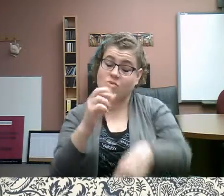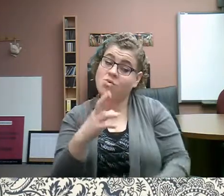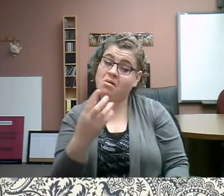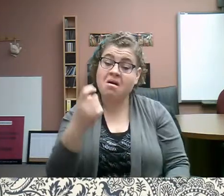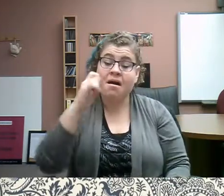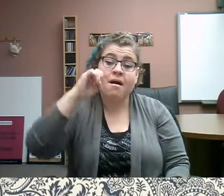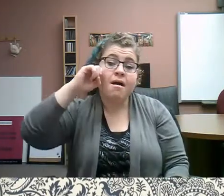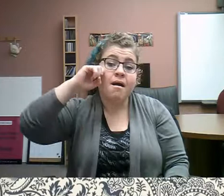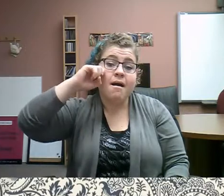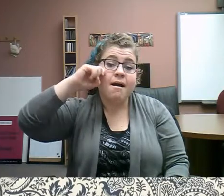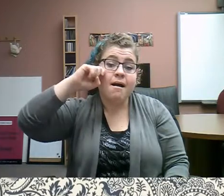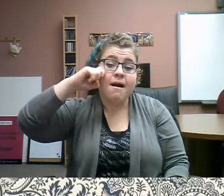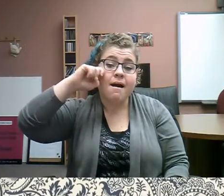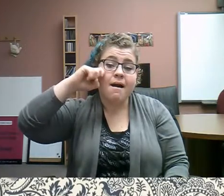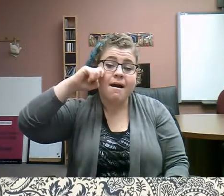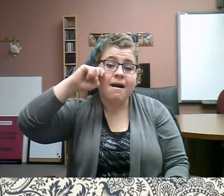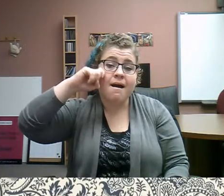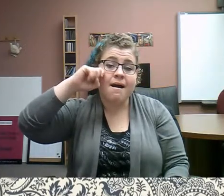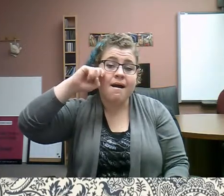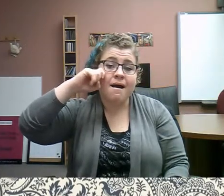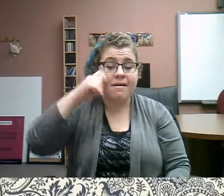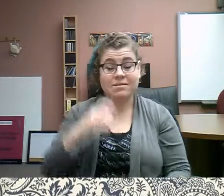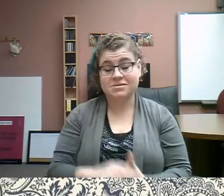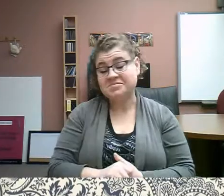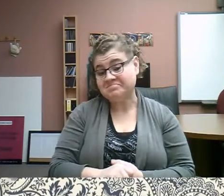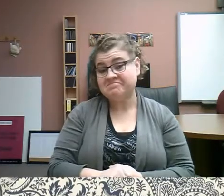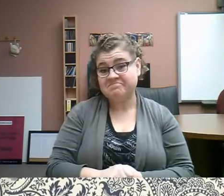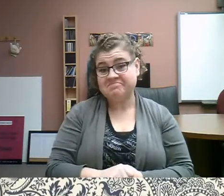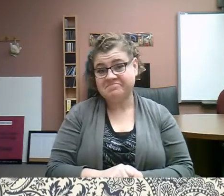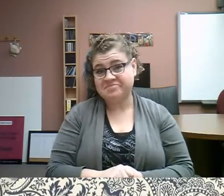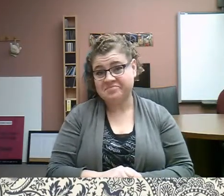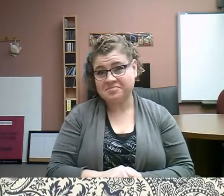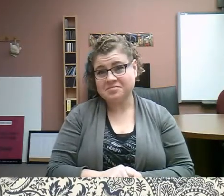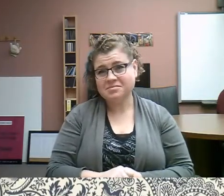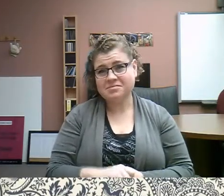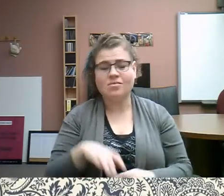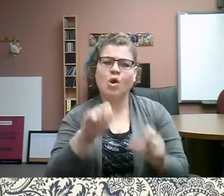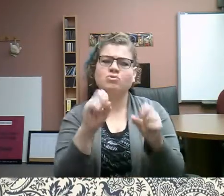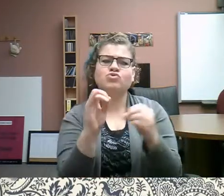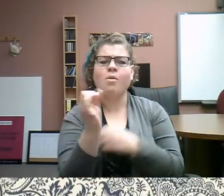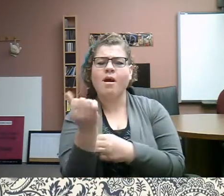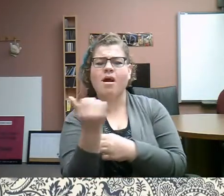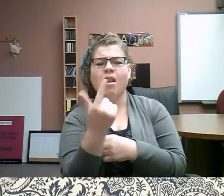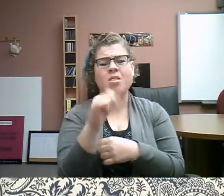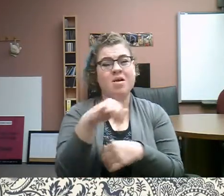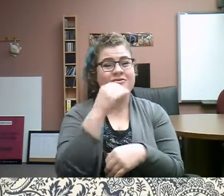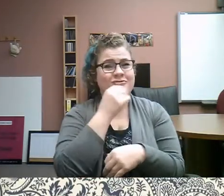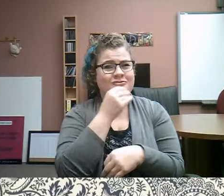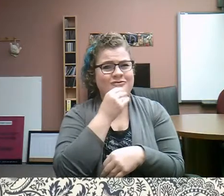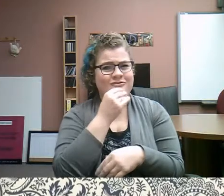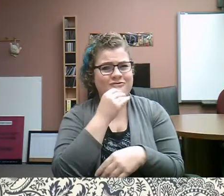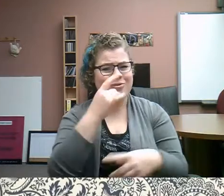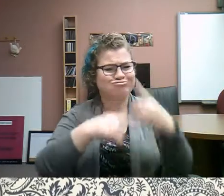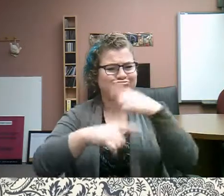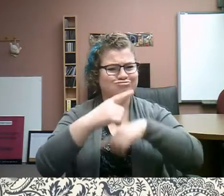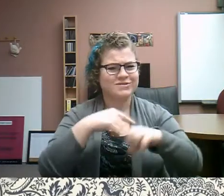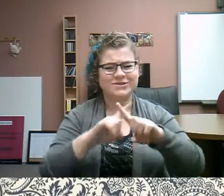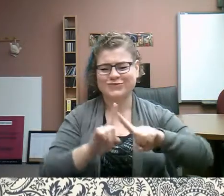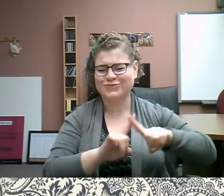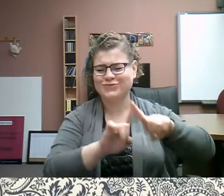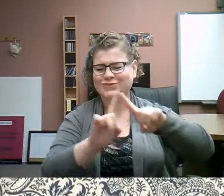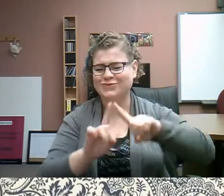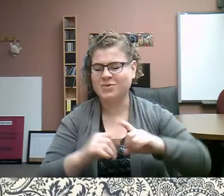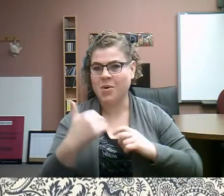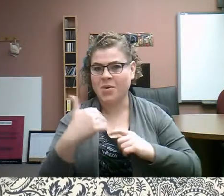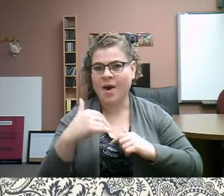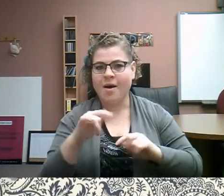Potato. Or some onion, and I forgot to finger spell that one, I'm sorry. So that's onion. So all of those